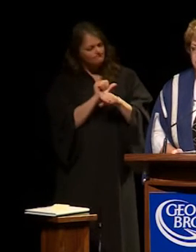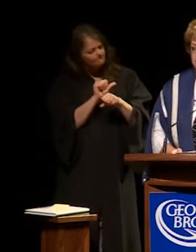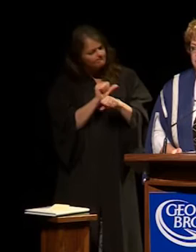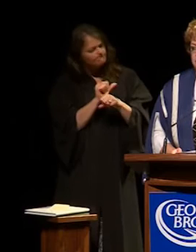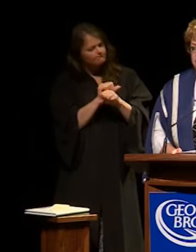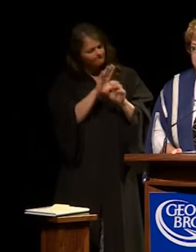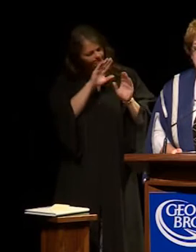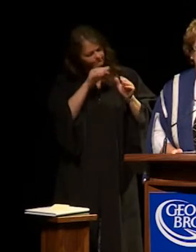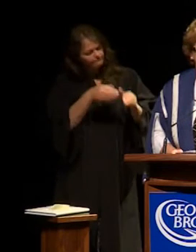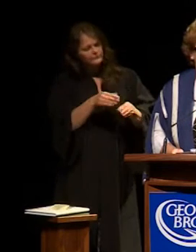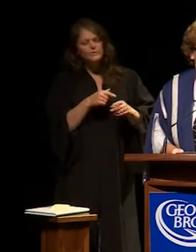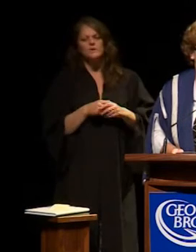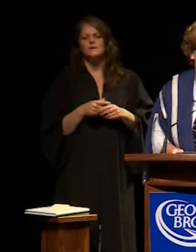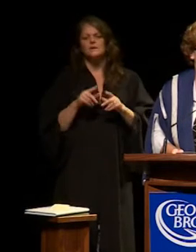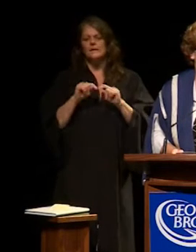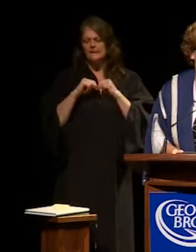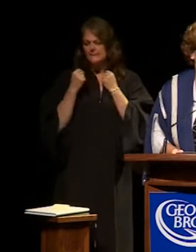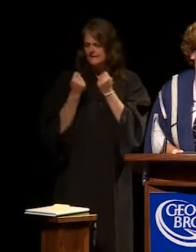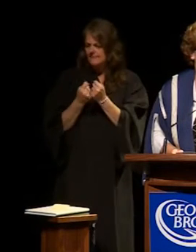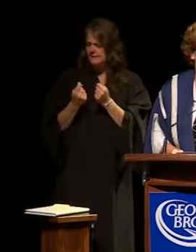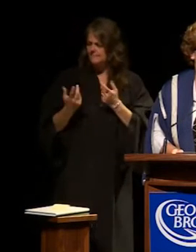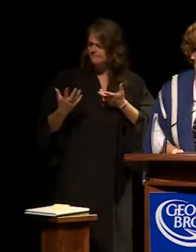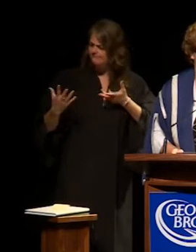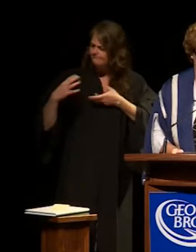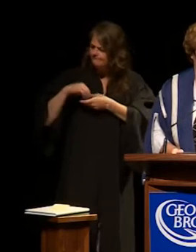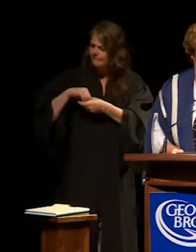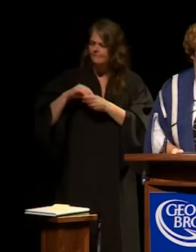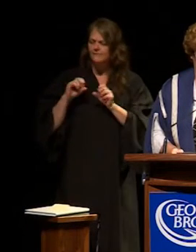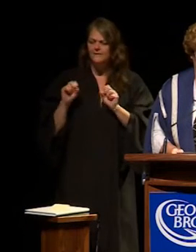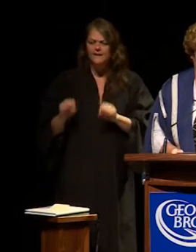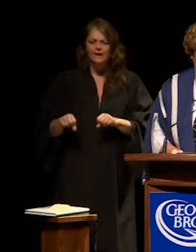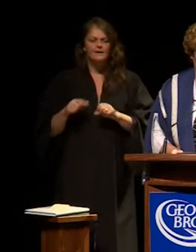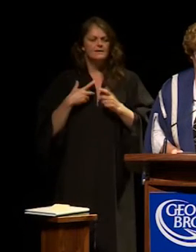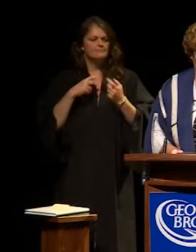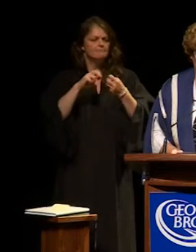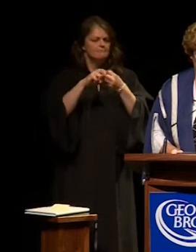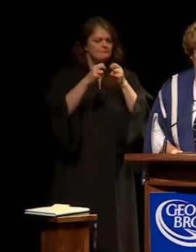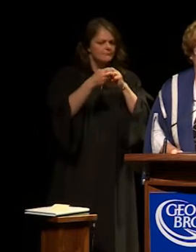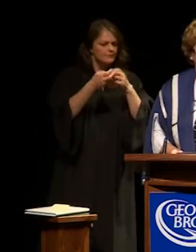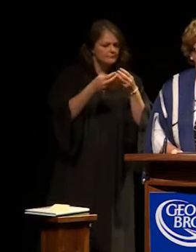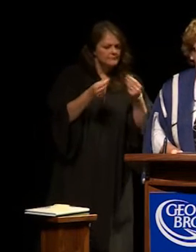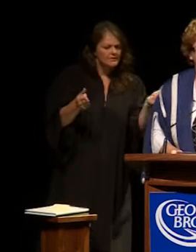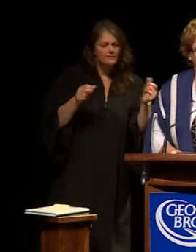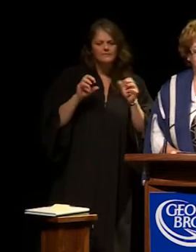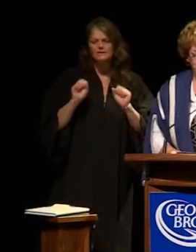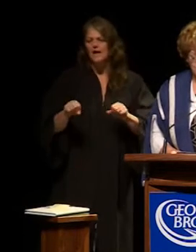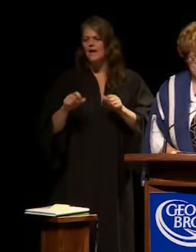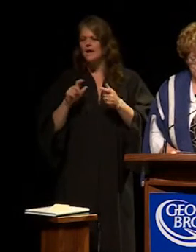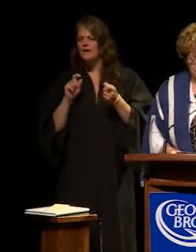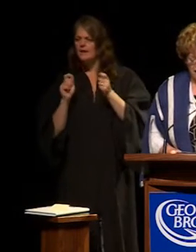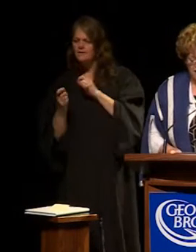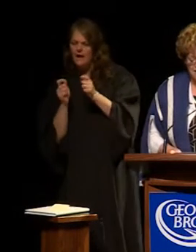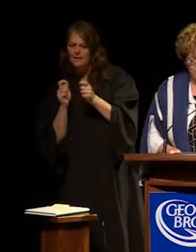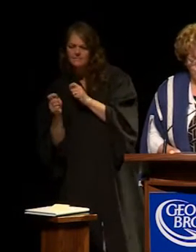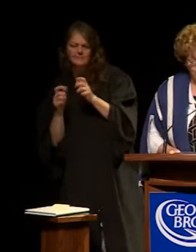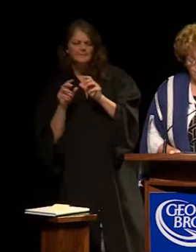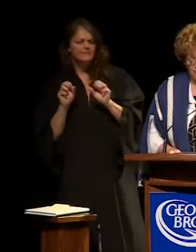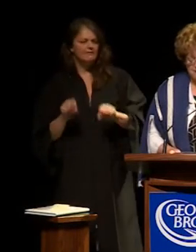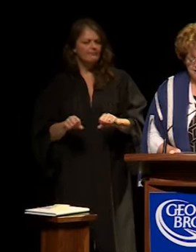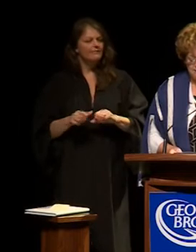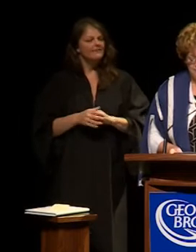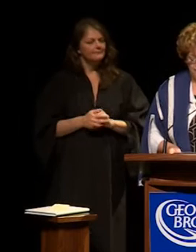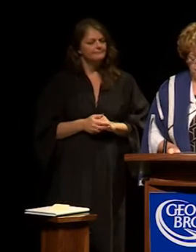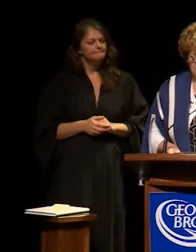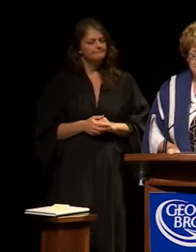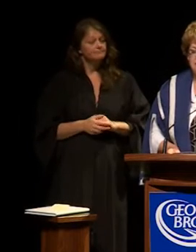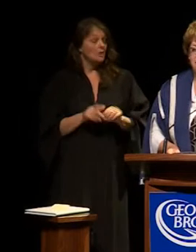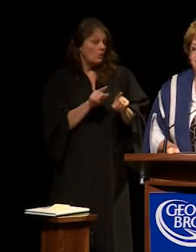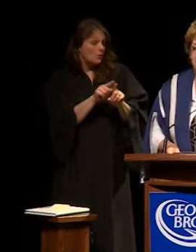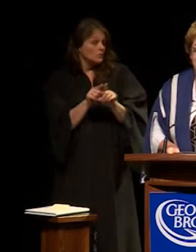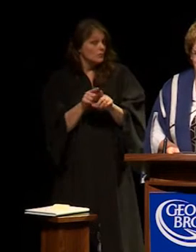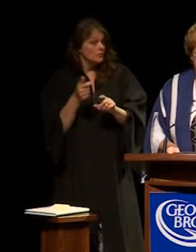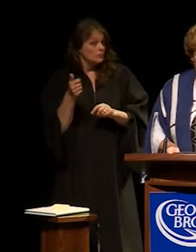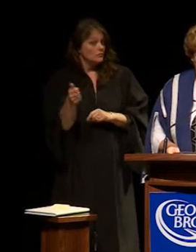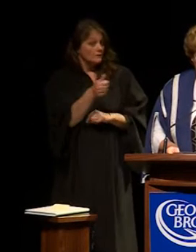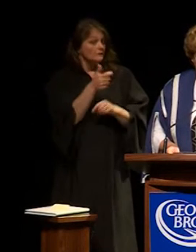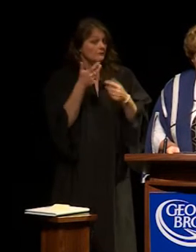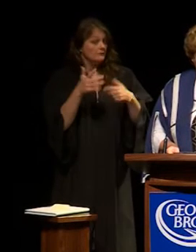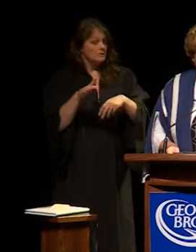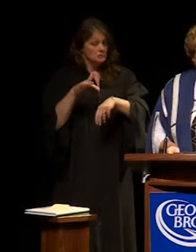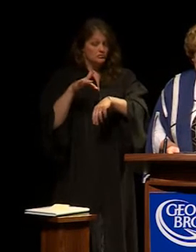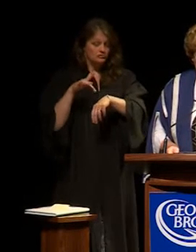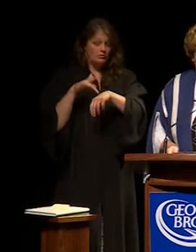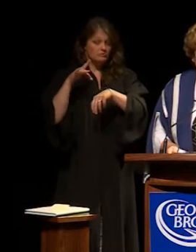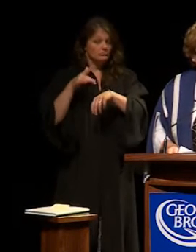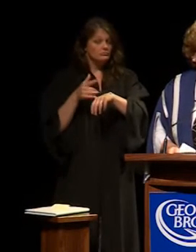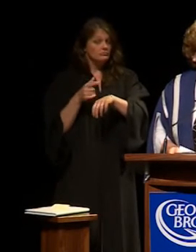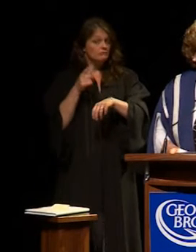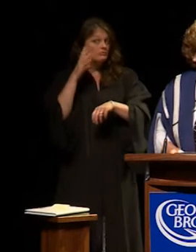teamwork, adaptability, and problem solving. You've also gained workplace experience, either through